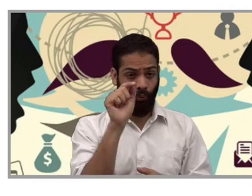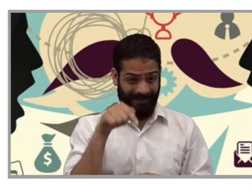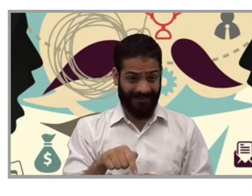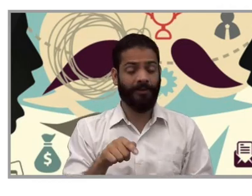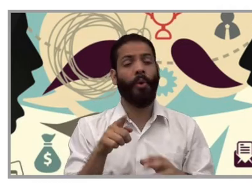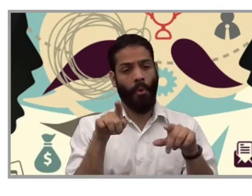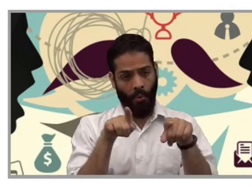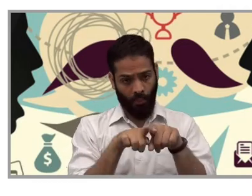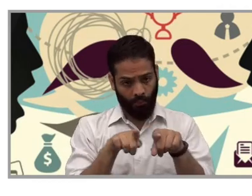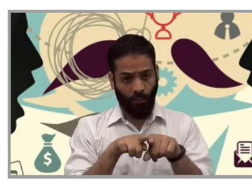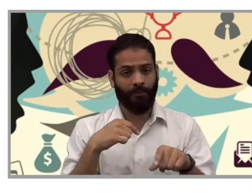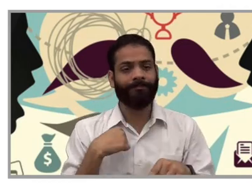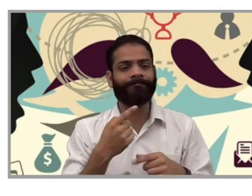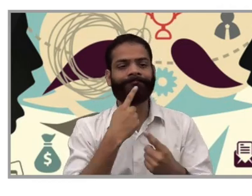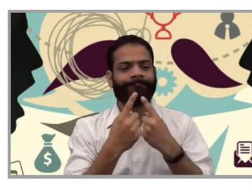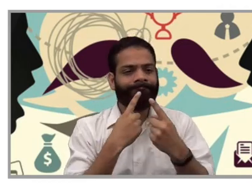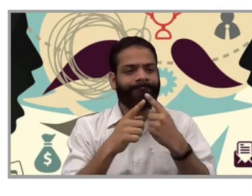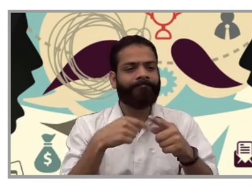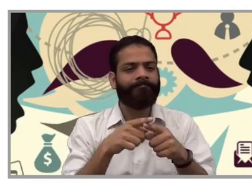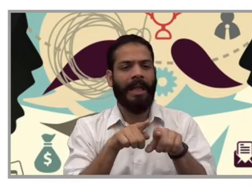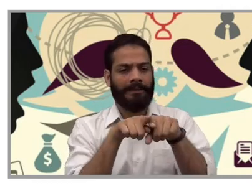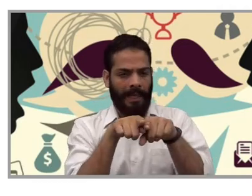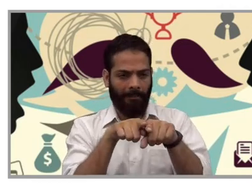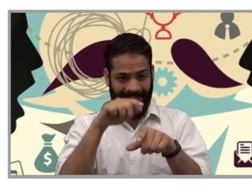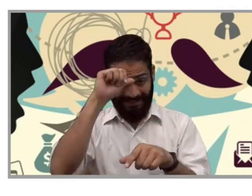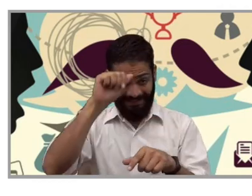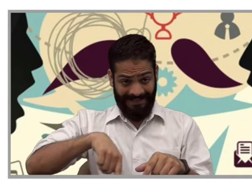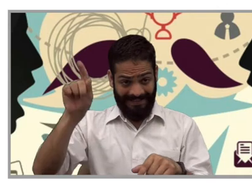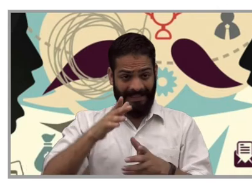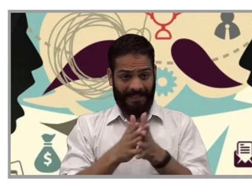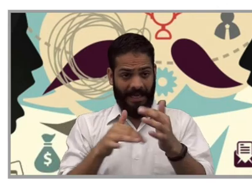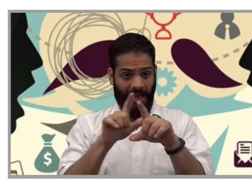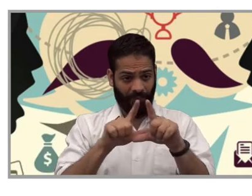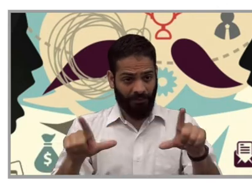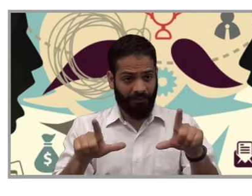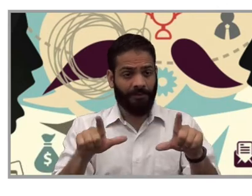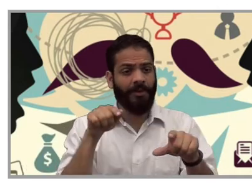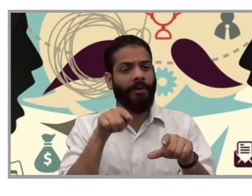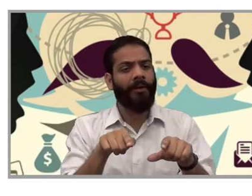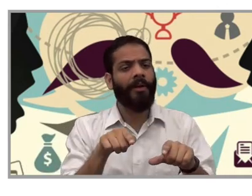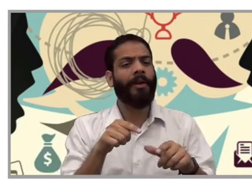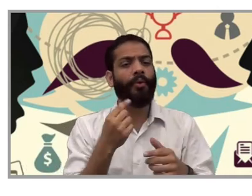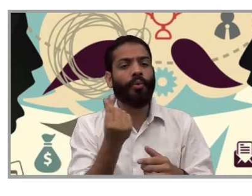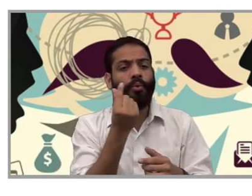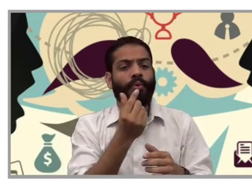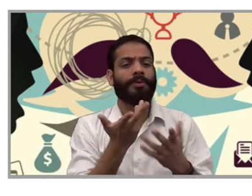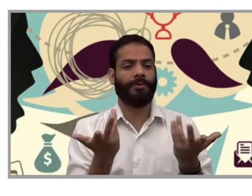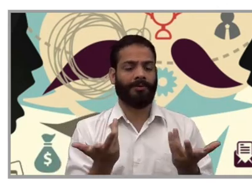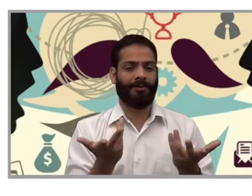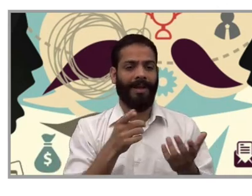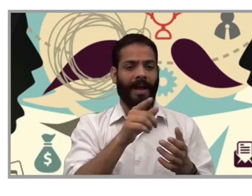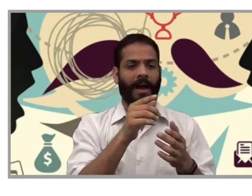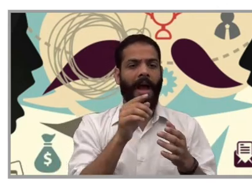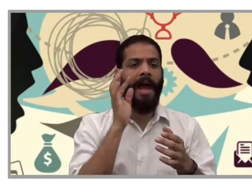We'll take examples from Indian Sign Language but also examples from other sign